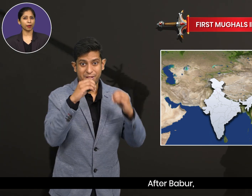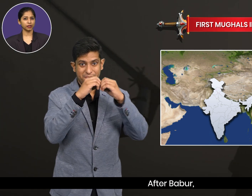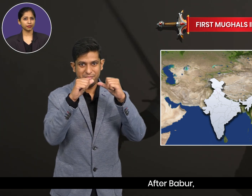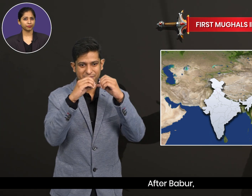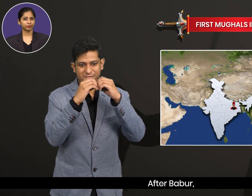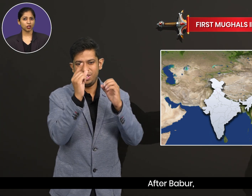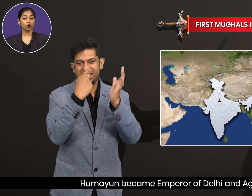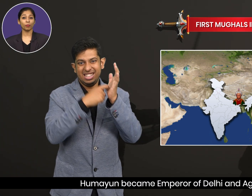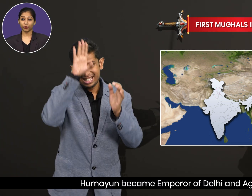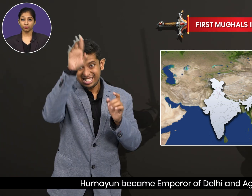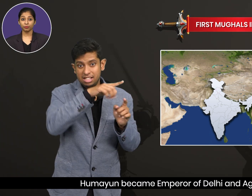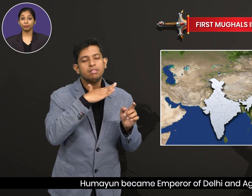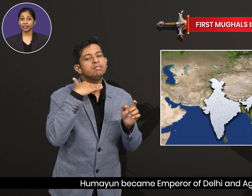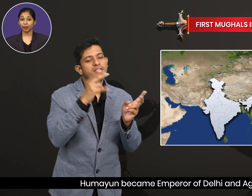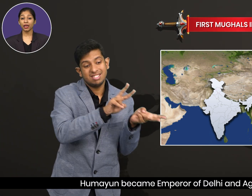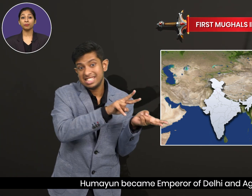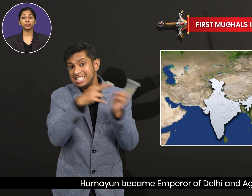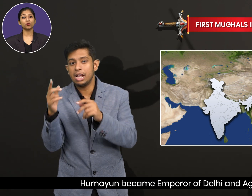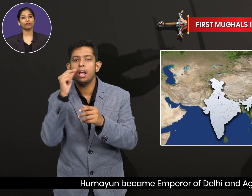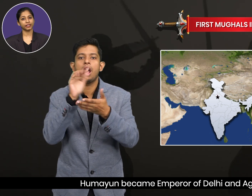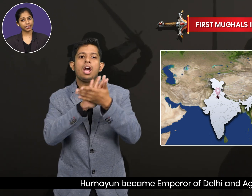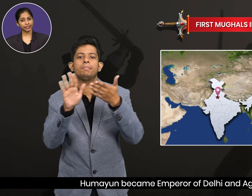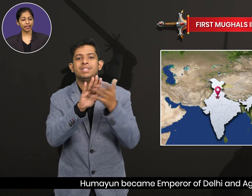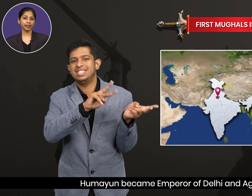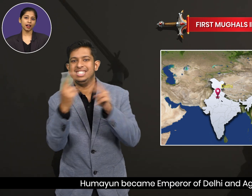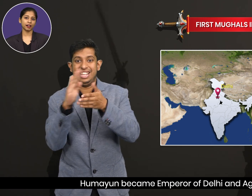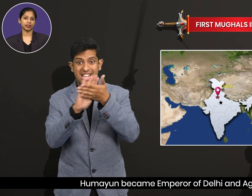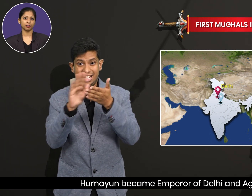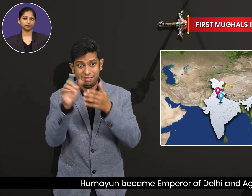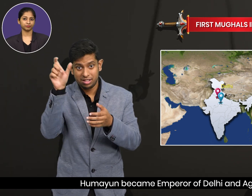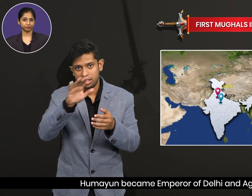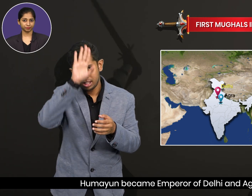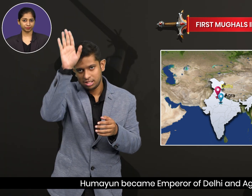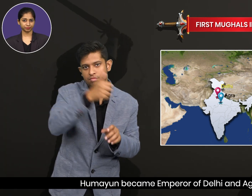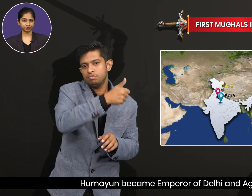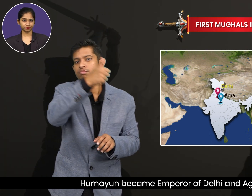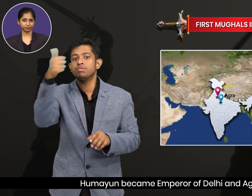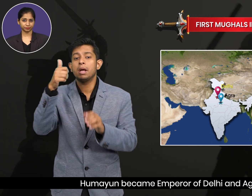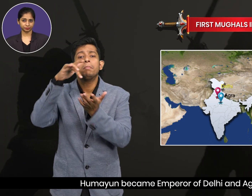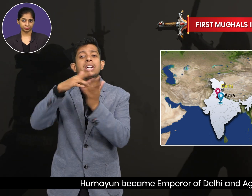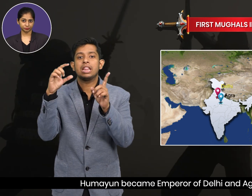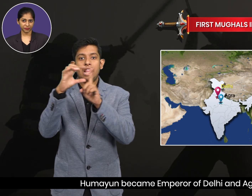After Babur, Humayun became emperor of Delhi and Agra,